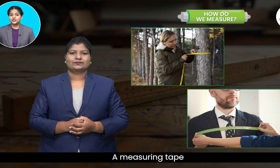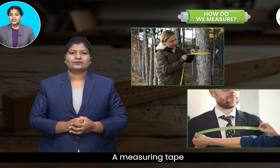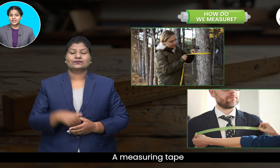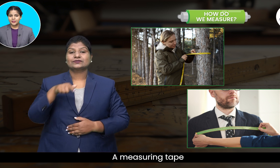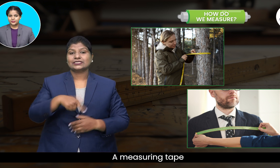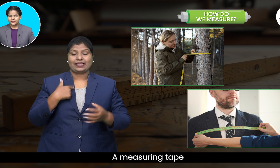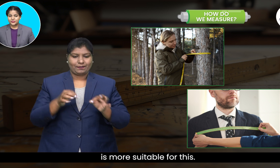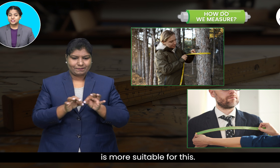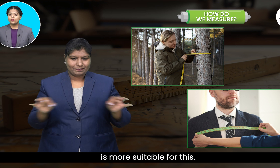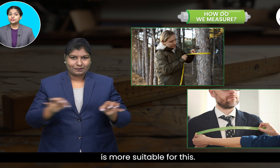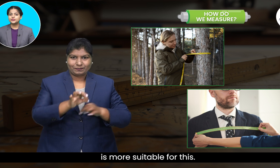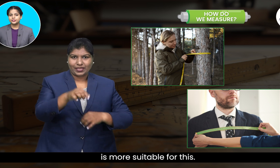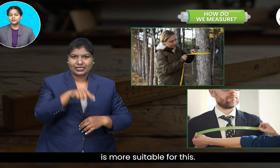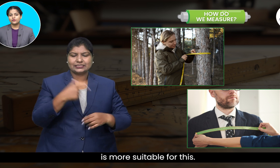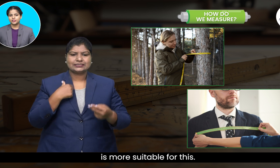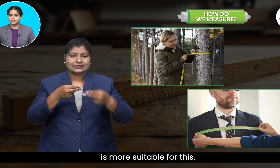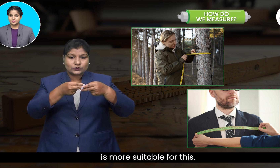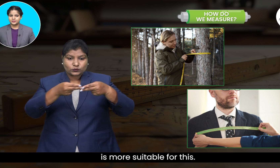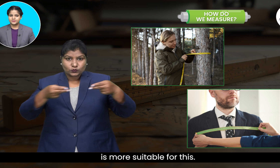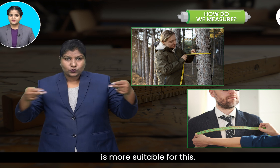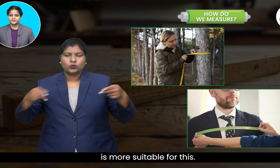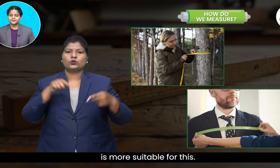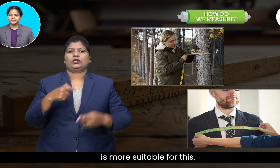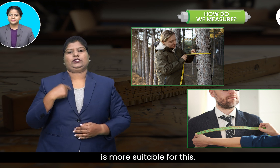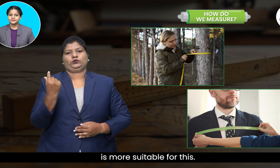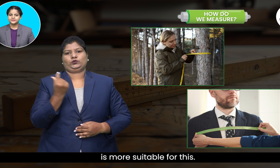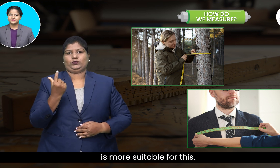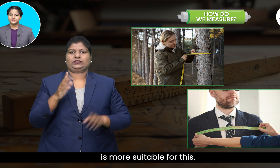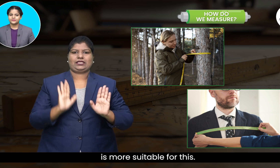A measuring tape is more suitable for this.